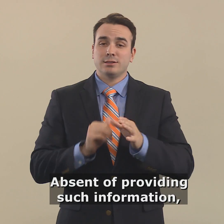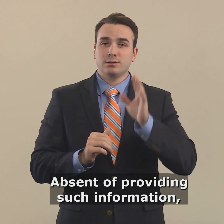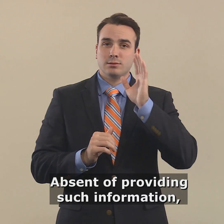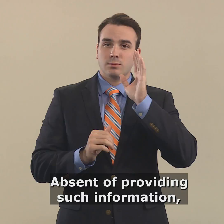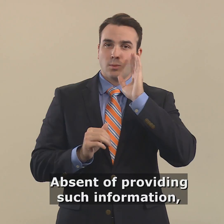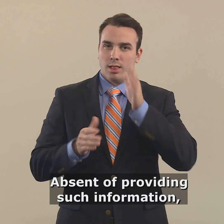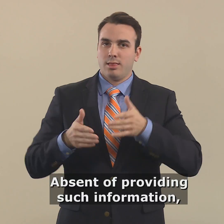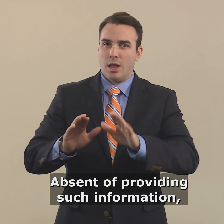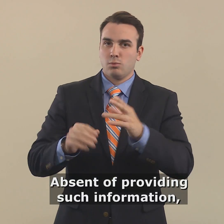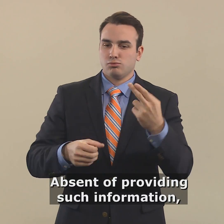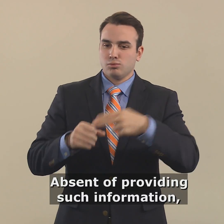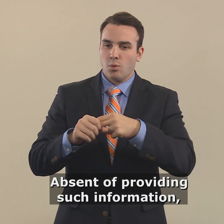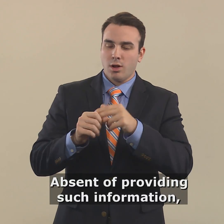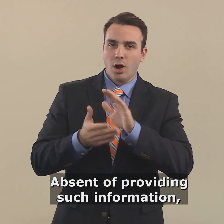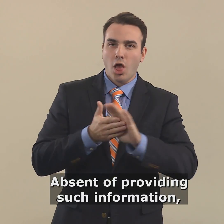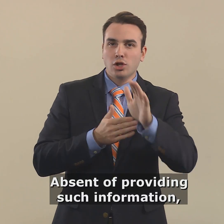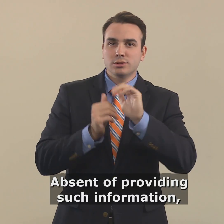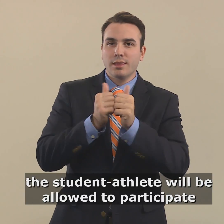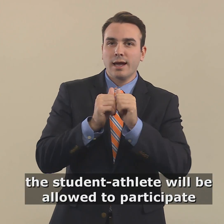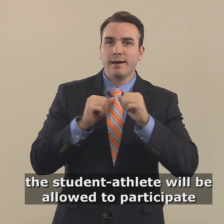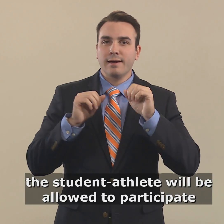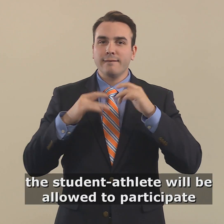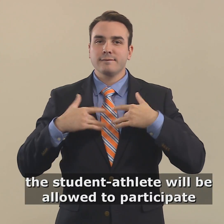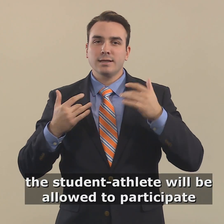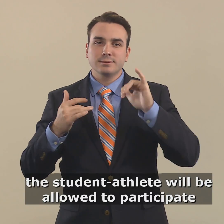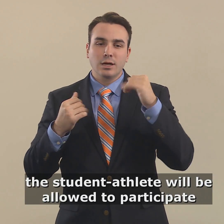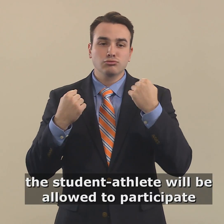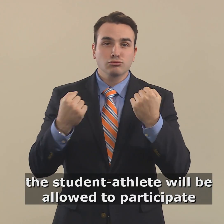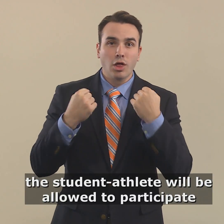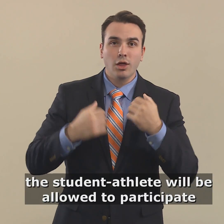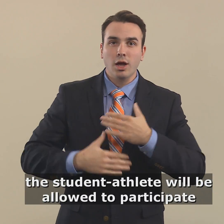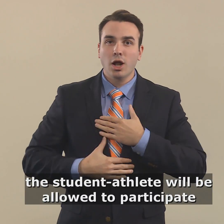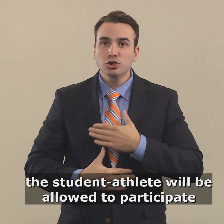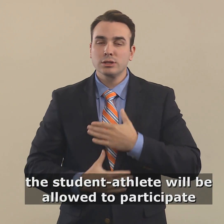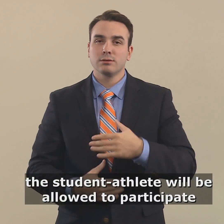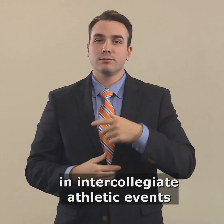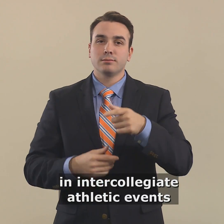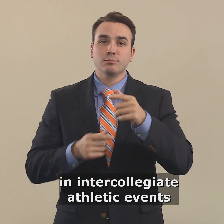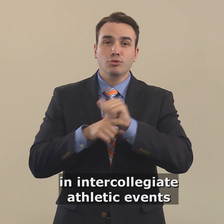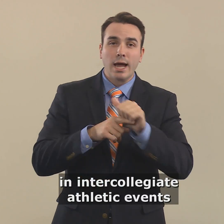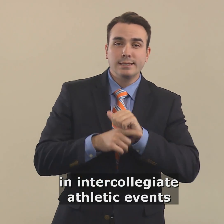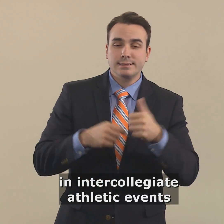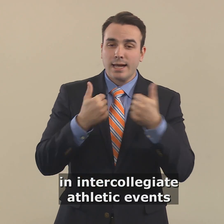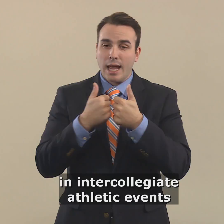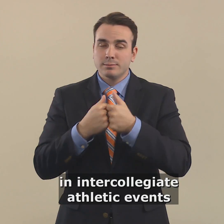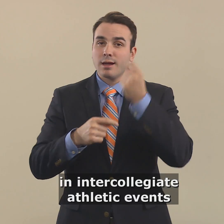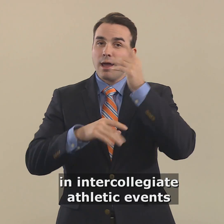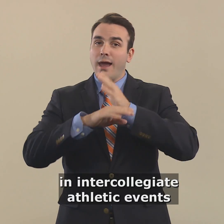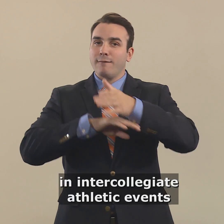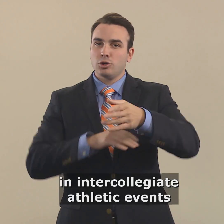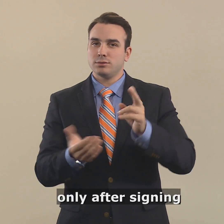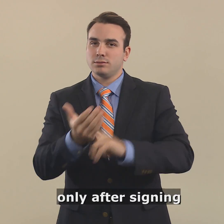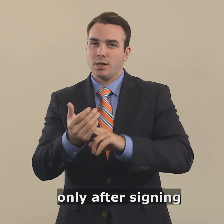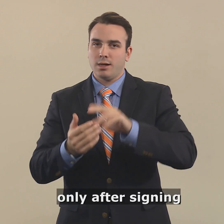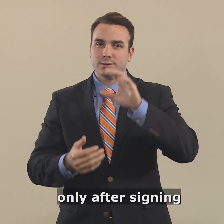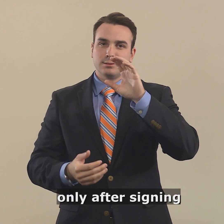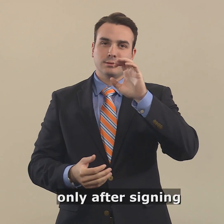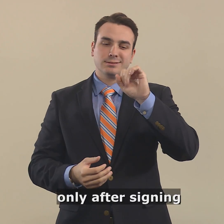Absent of providing such information, the student athlete will be allowed to participate in intercollegiate athletic events only after signing